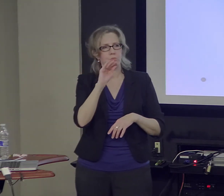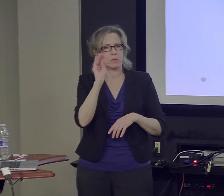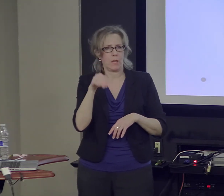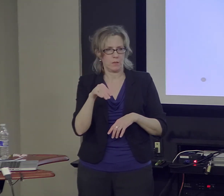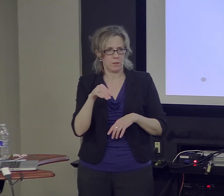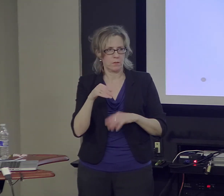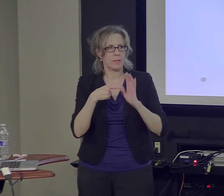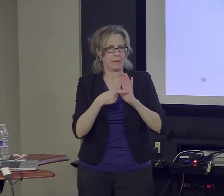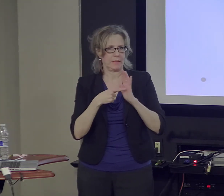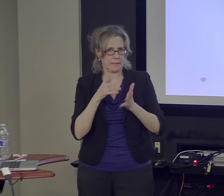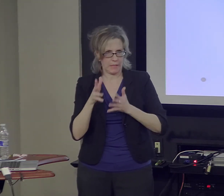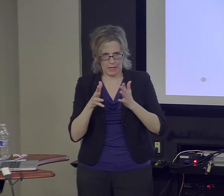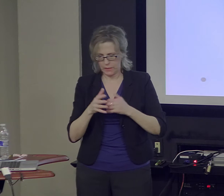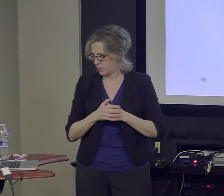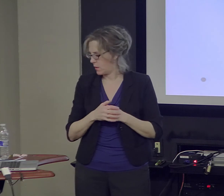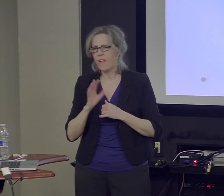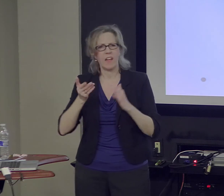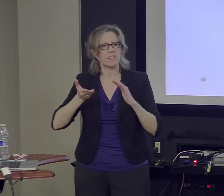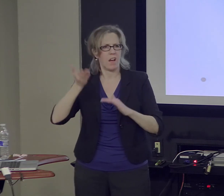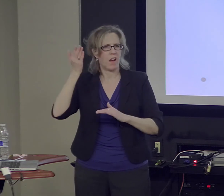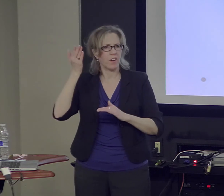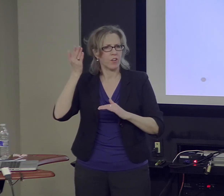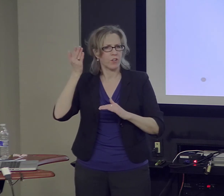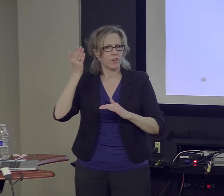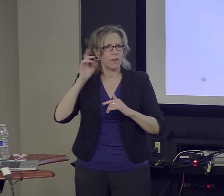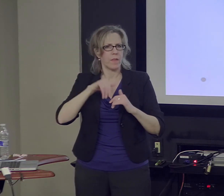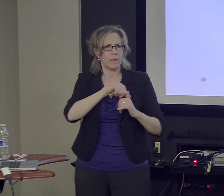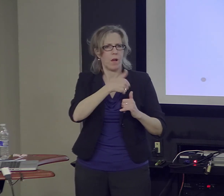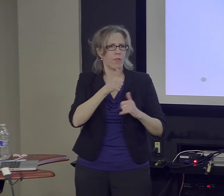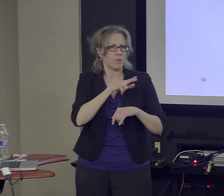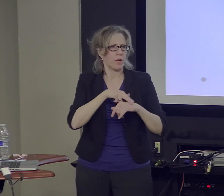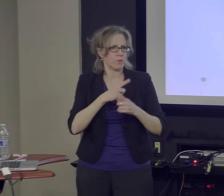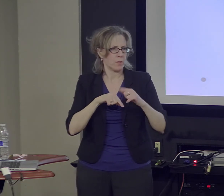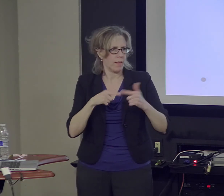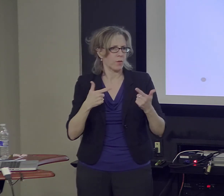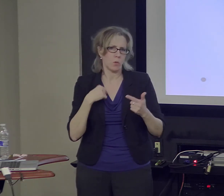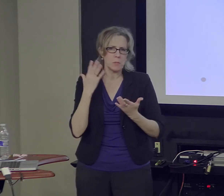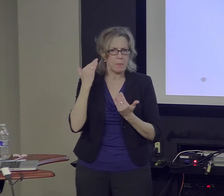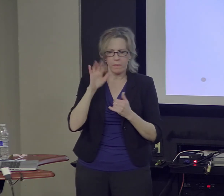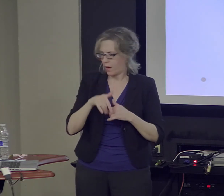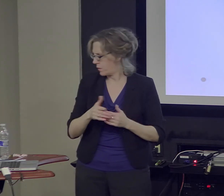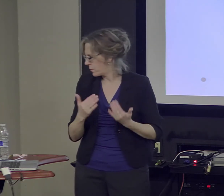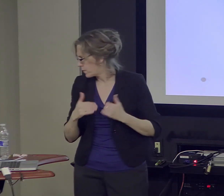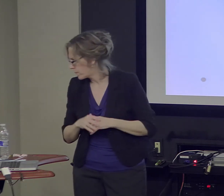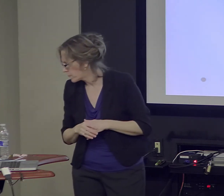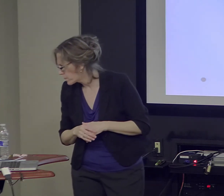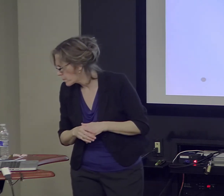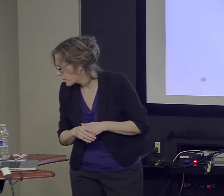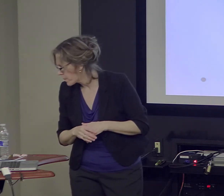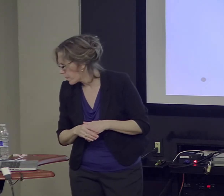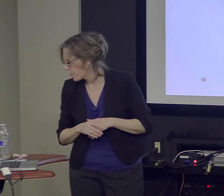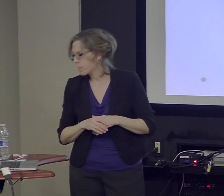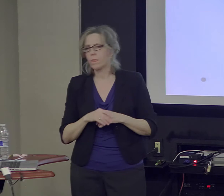are 15% of depicting signs. That's higher, actually, than other national sign languages, and we expect